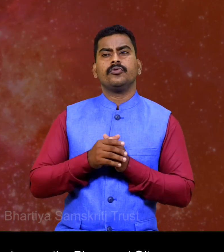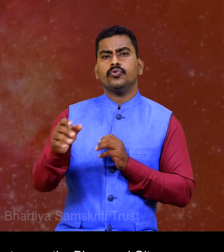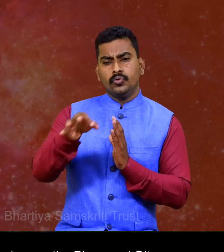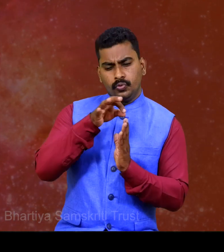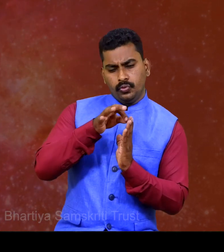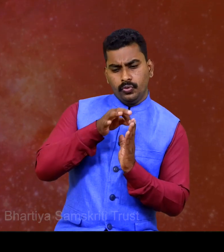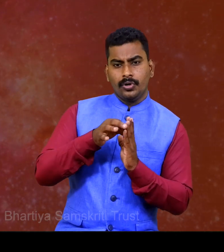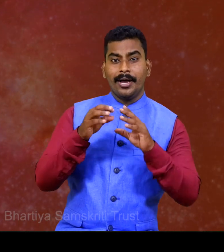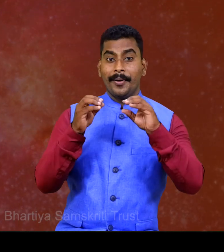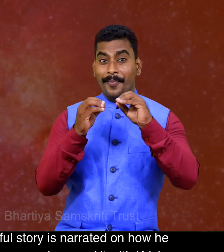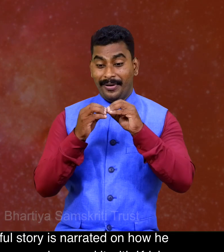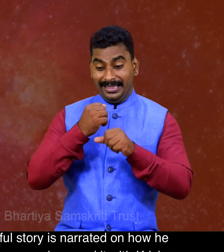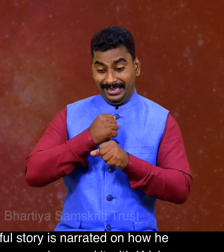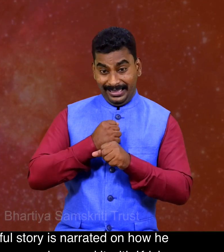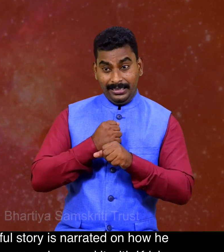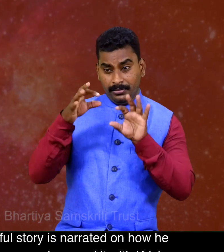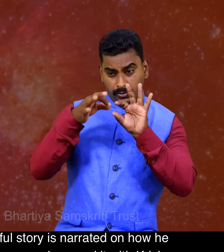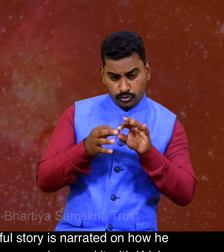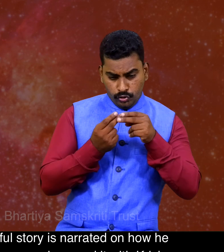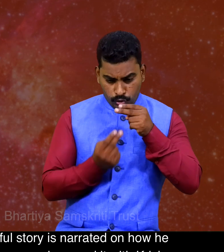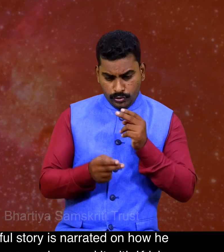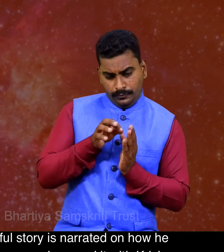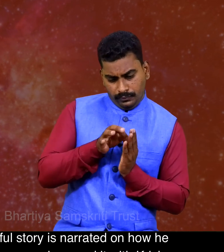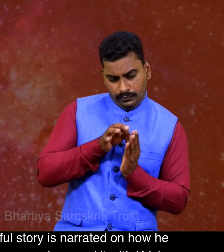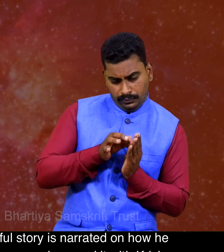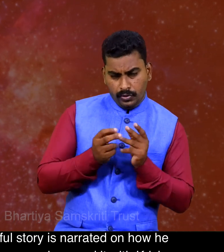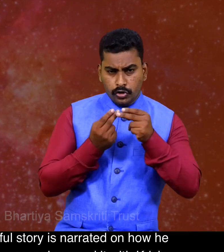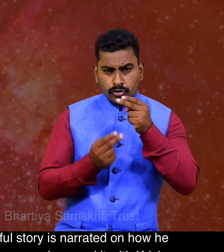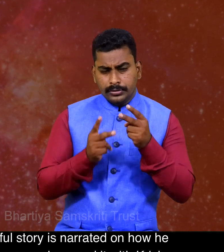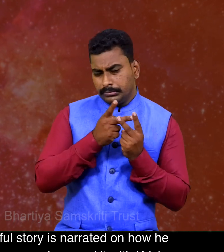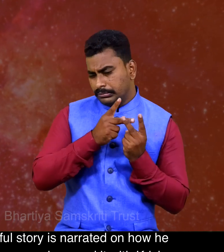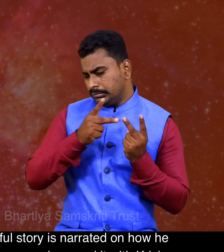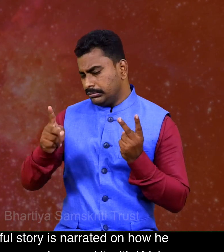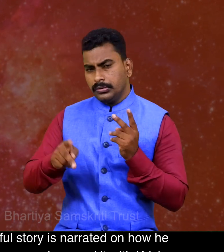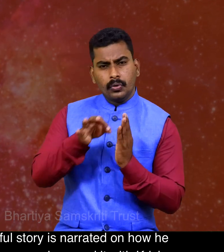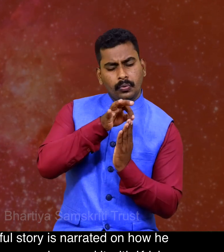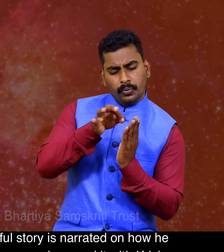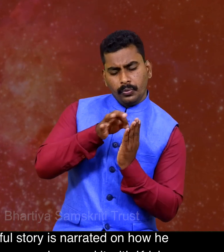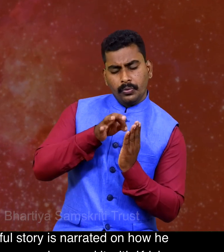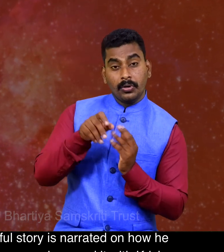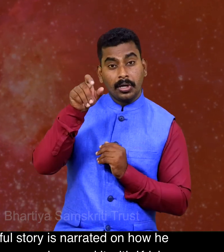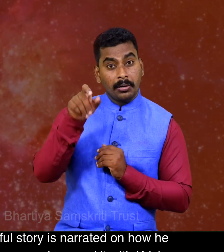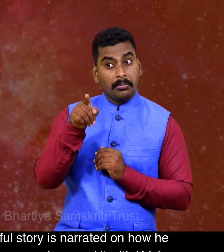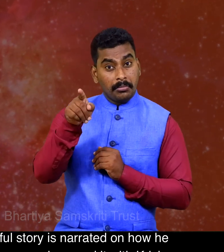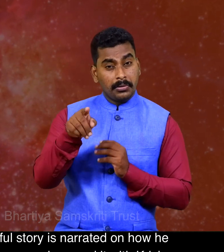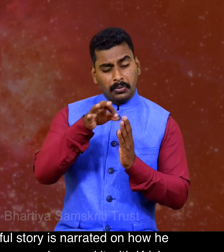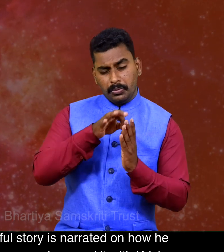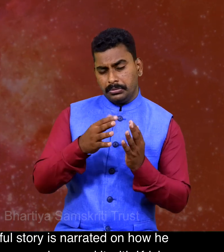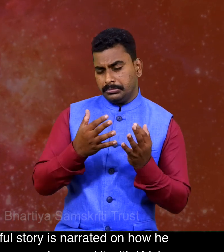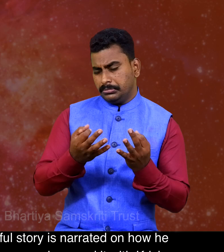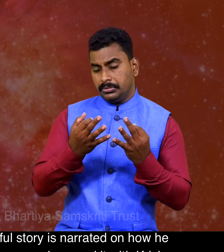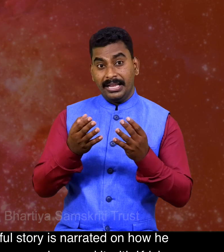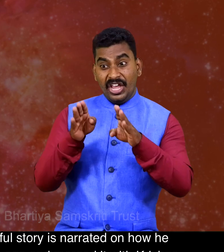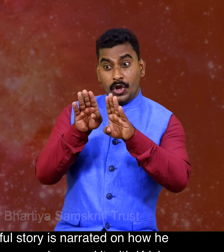Bhagavad Gita. A beautiful story is narrated on how he forsake his